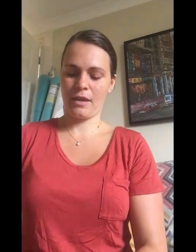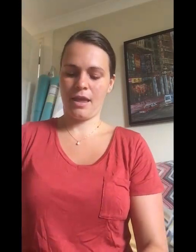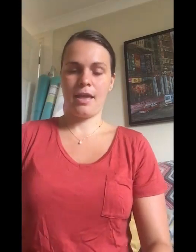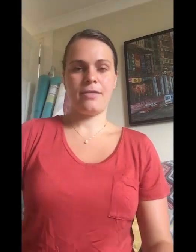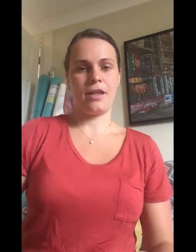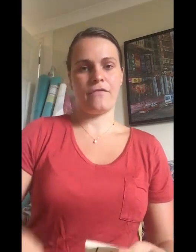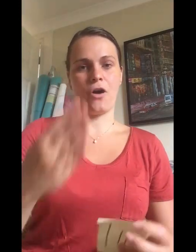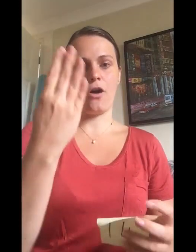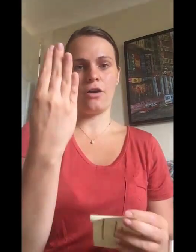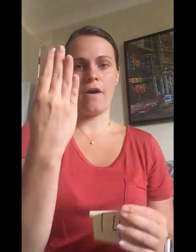Then you've got